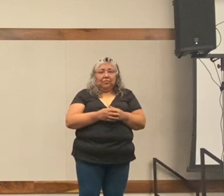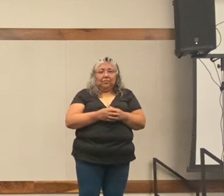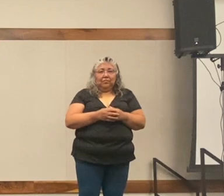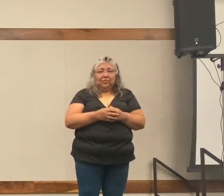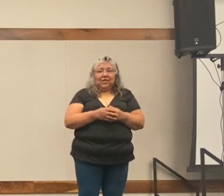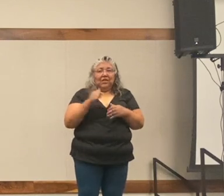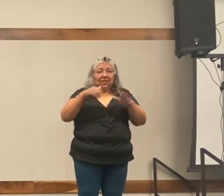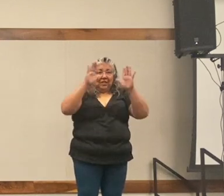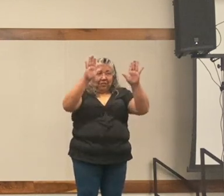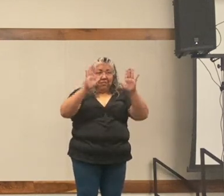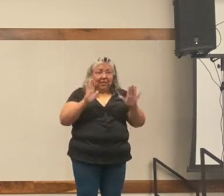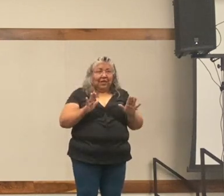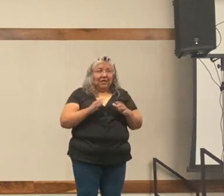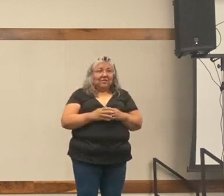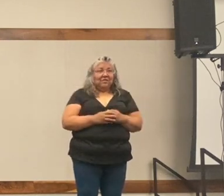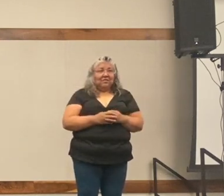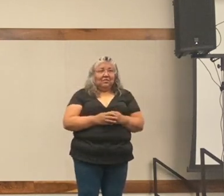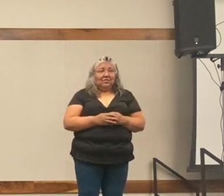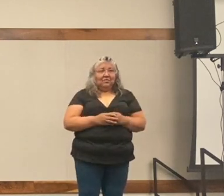It's amazing.